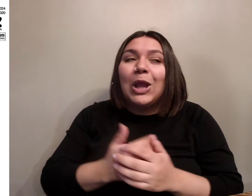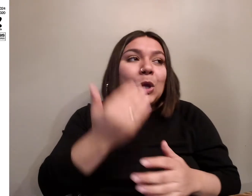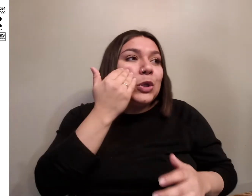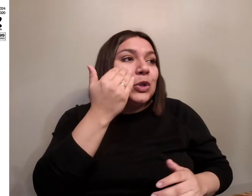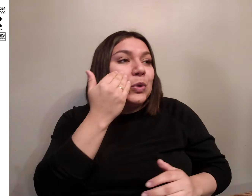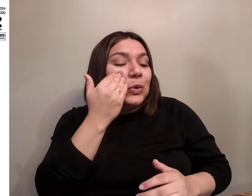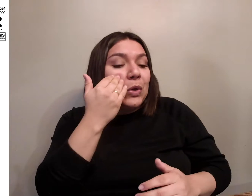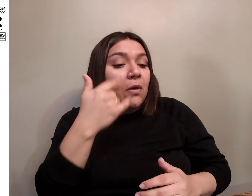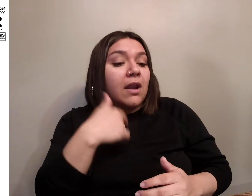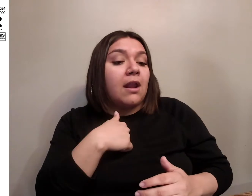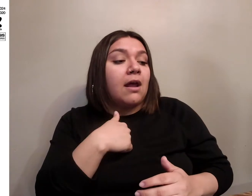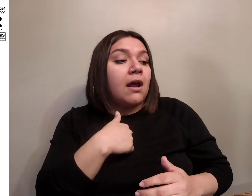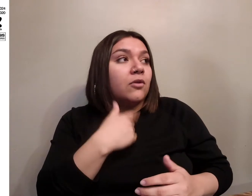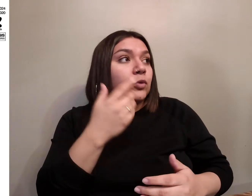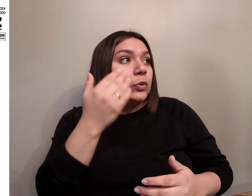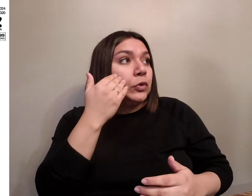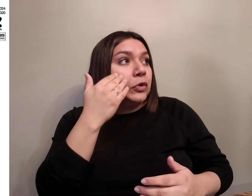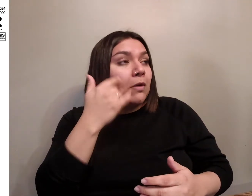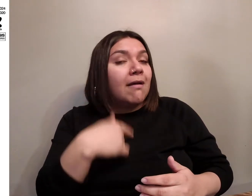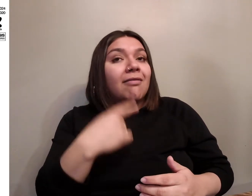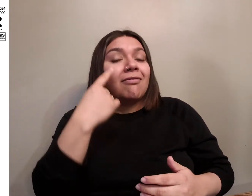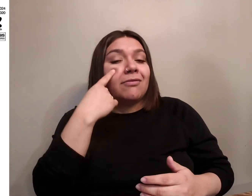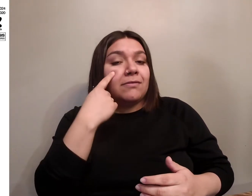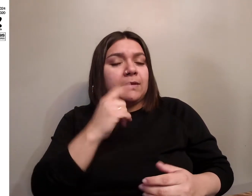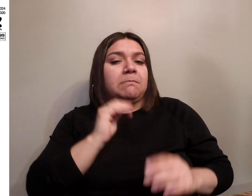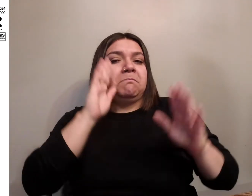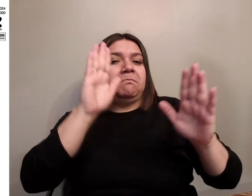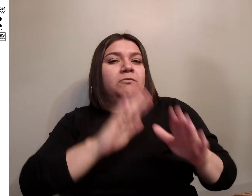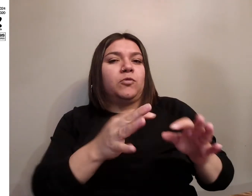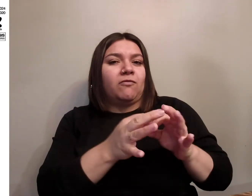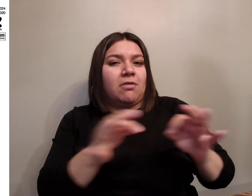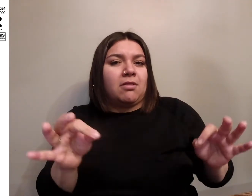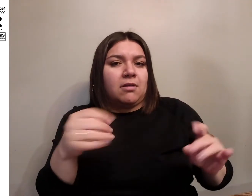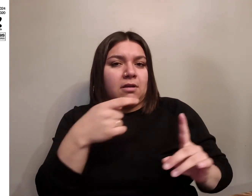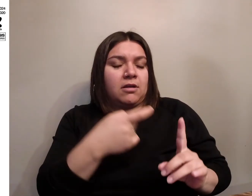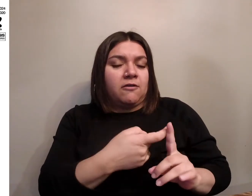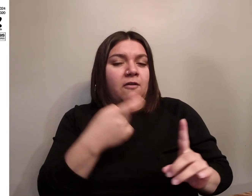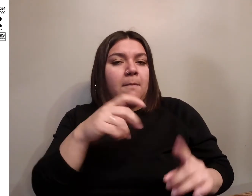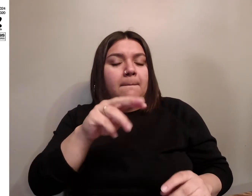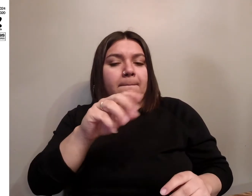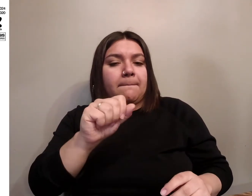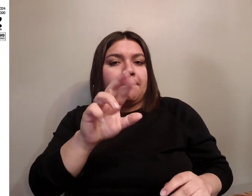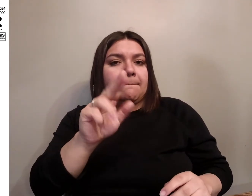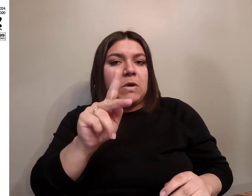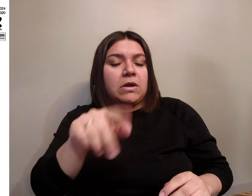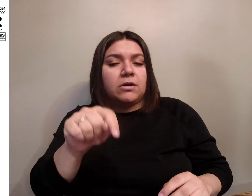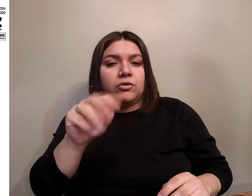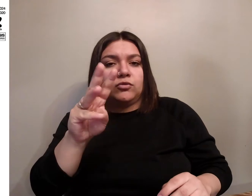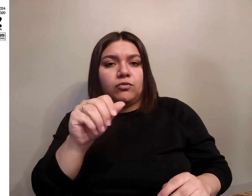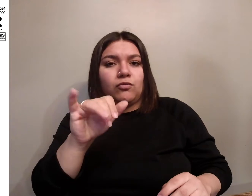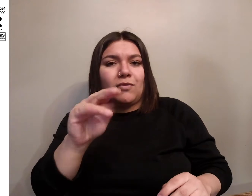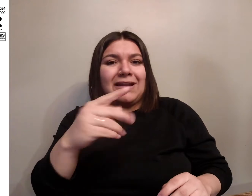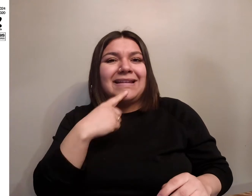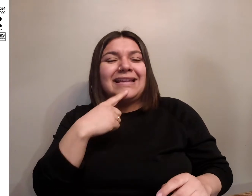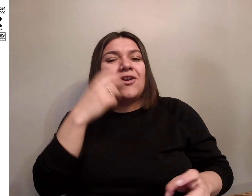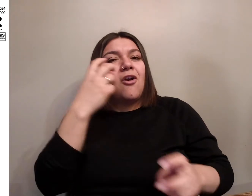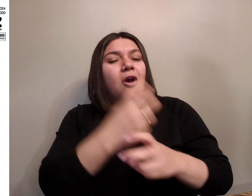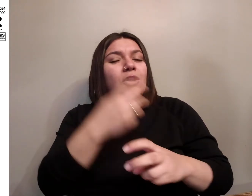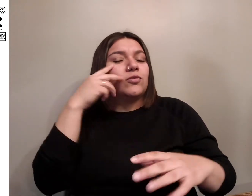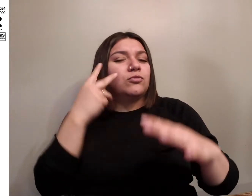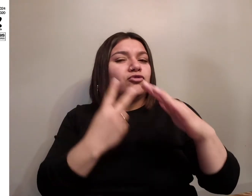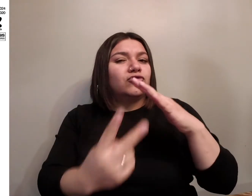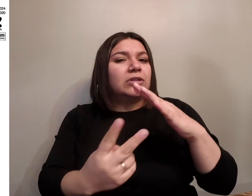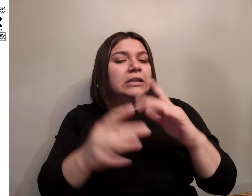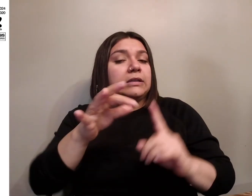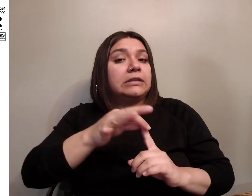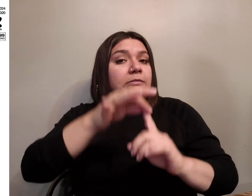do? Well, I mean, and I think, of that wonderful line of Mark Twain